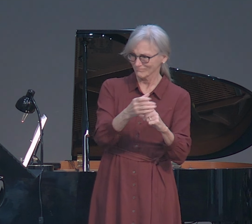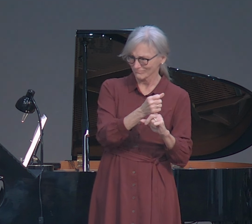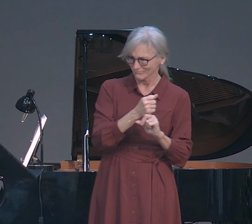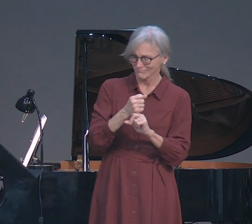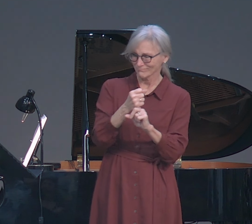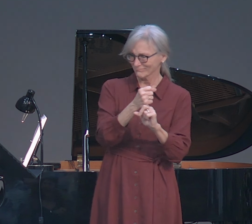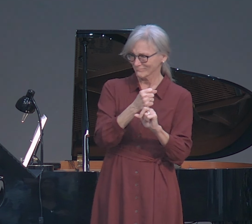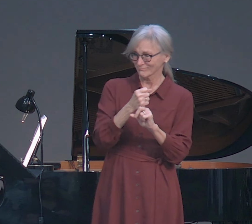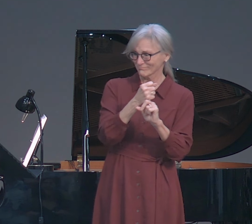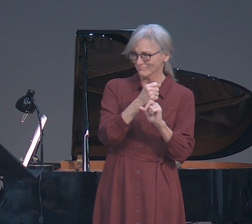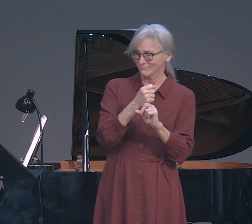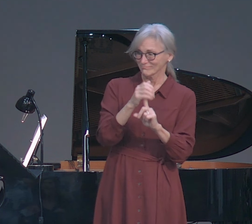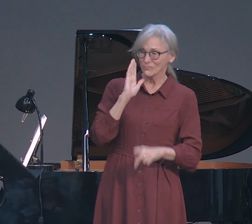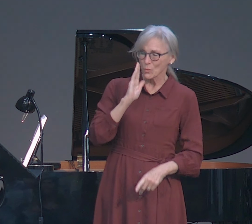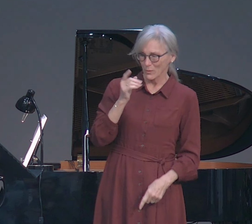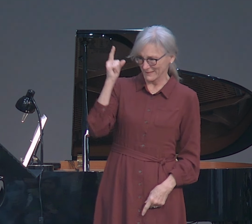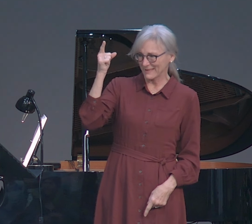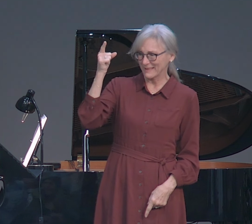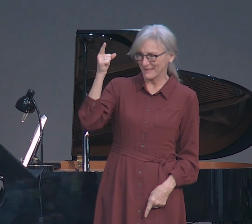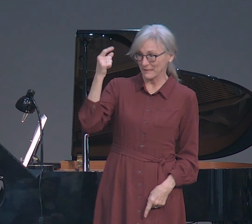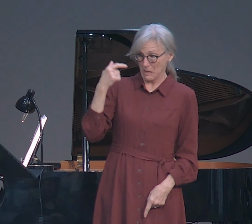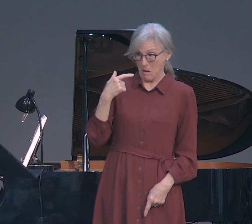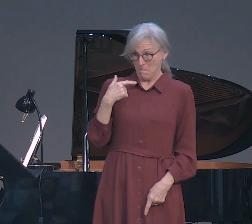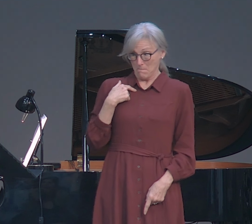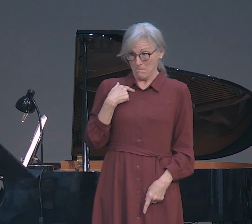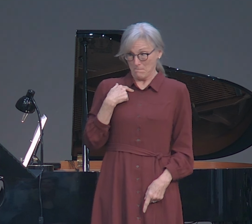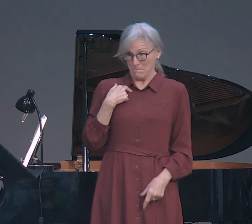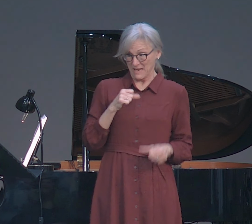me fast. I could never